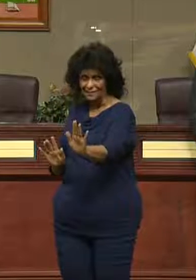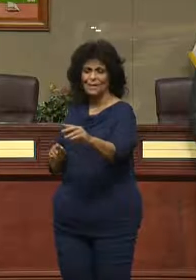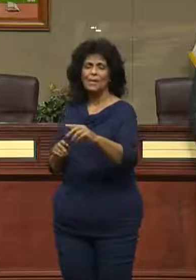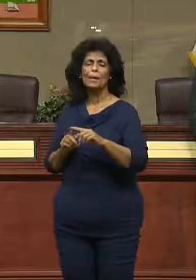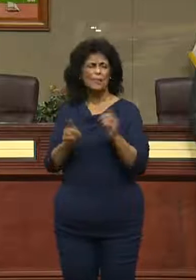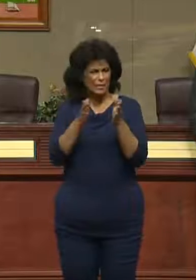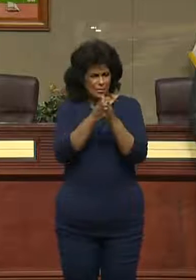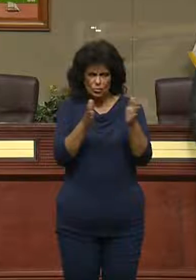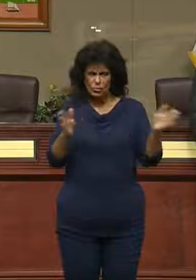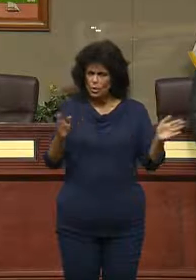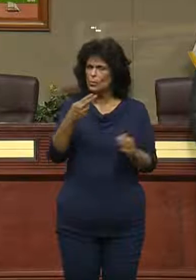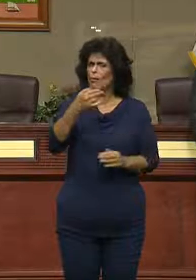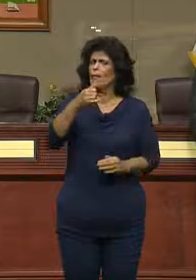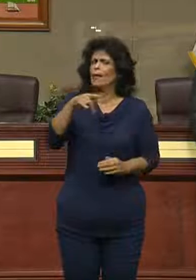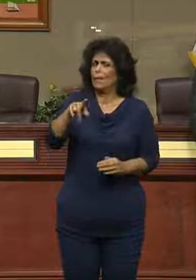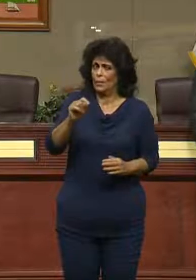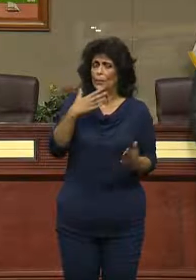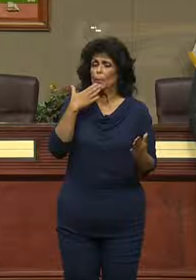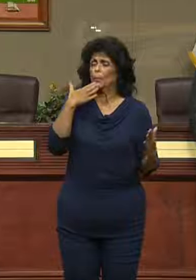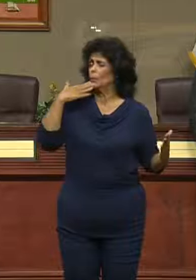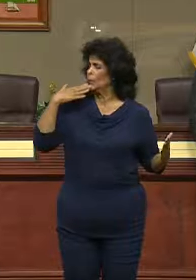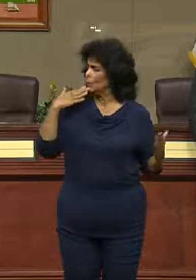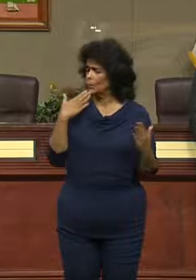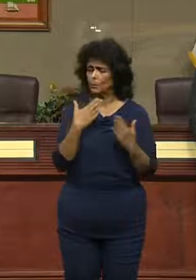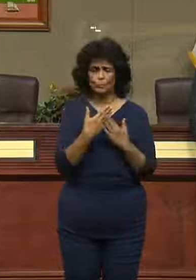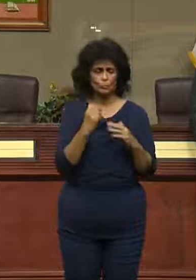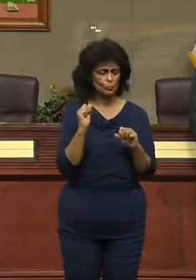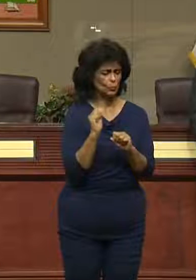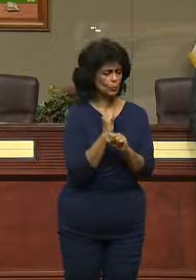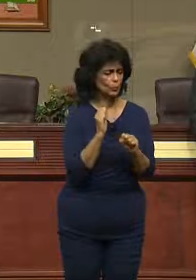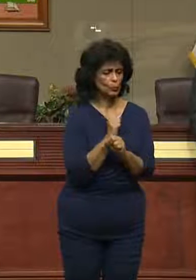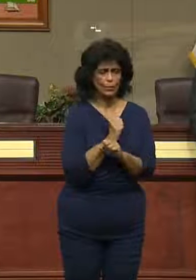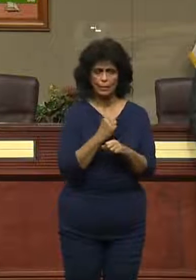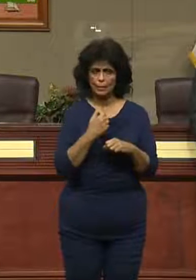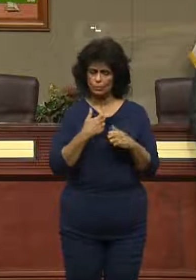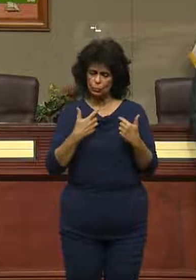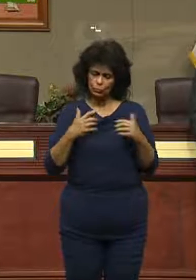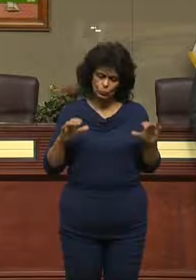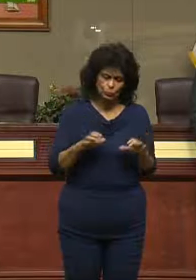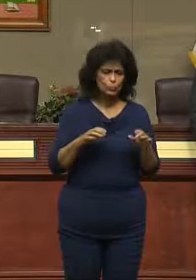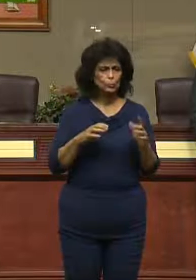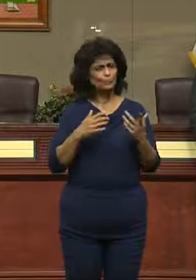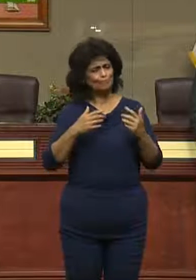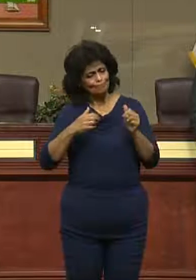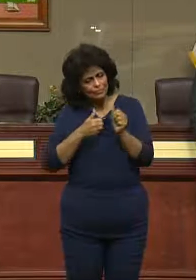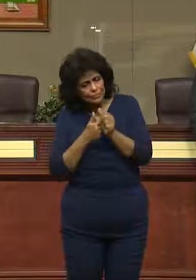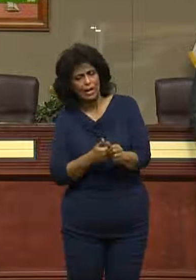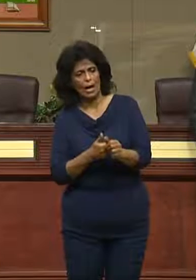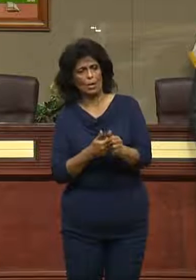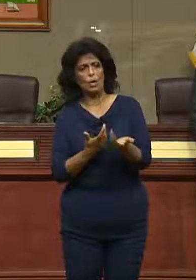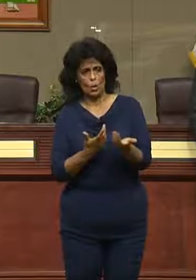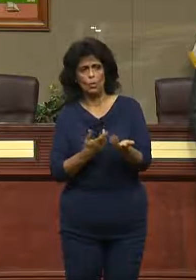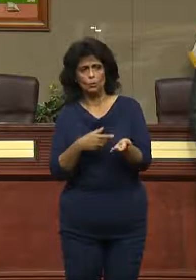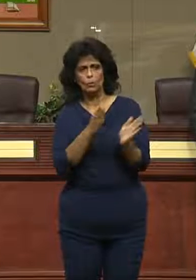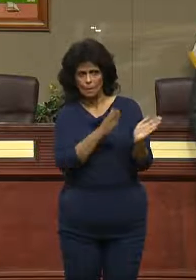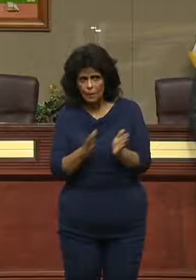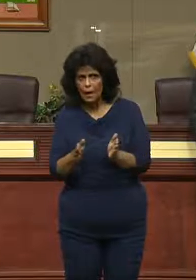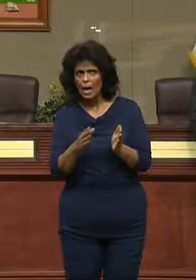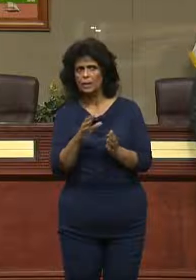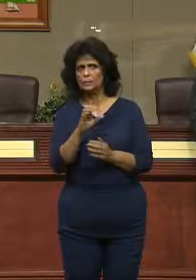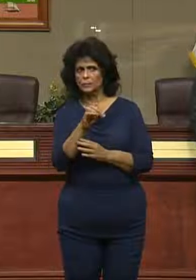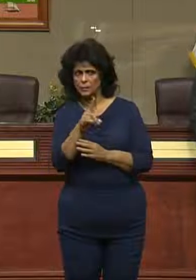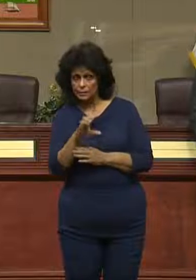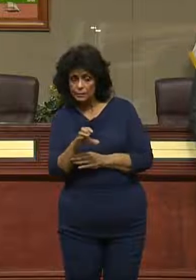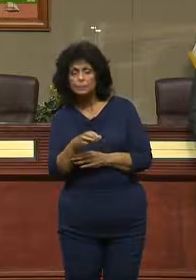did a really good job of making sure that they adhered to it. They did their announcements, and they had people walking